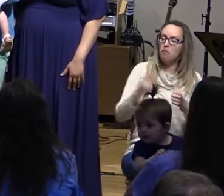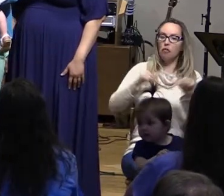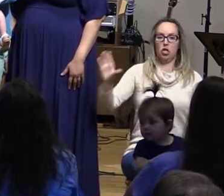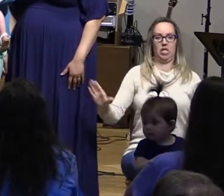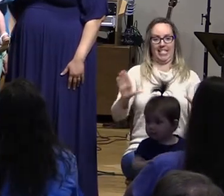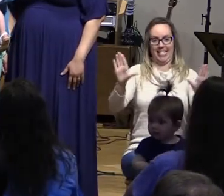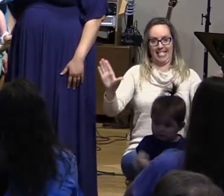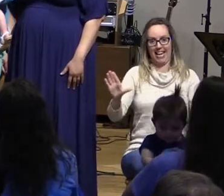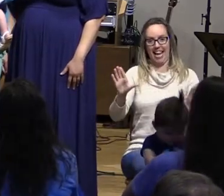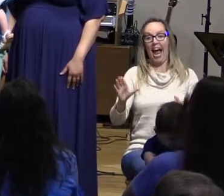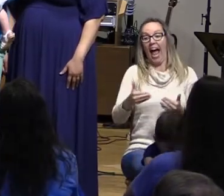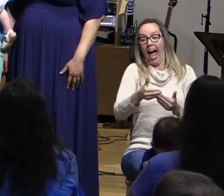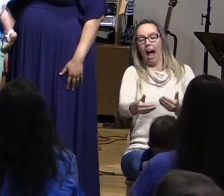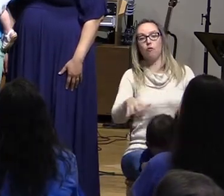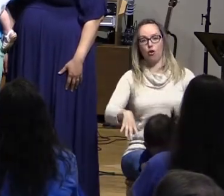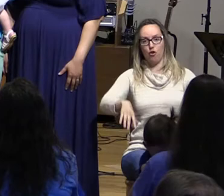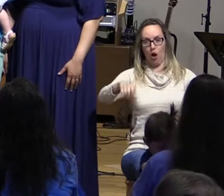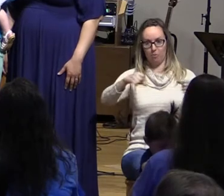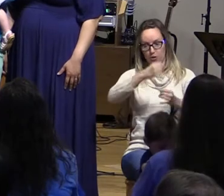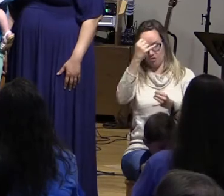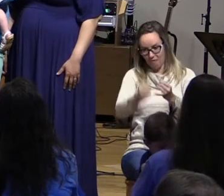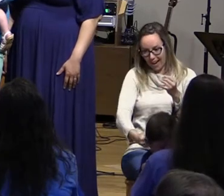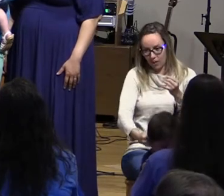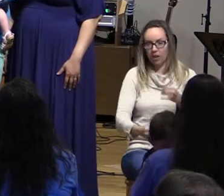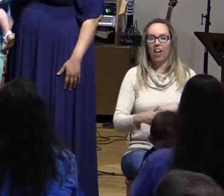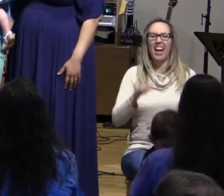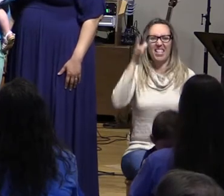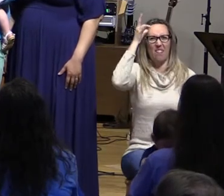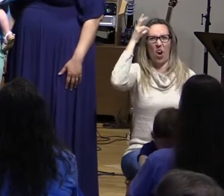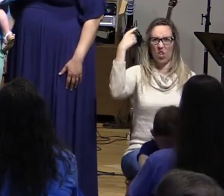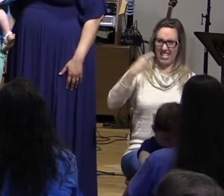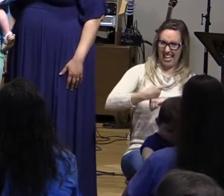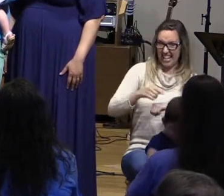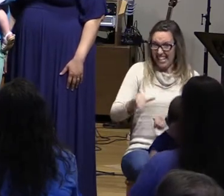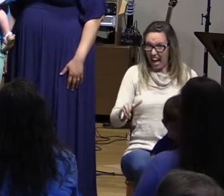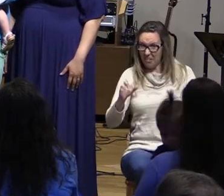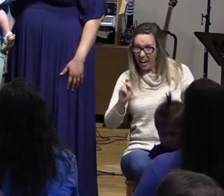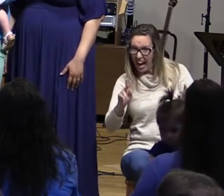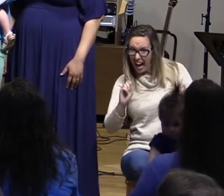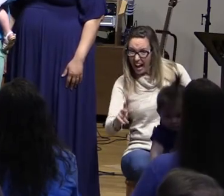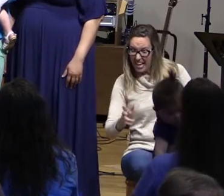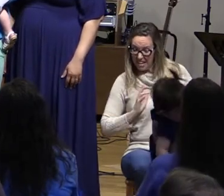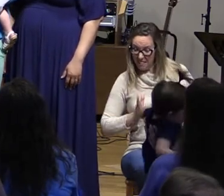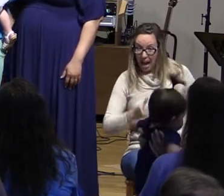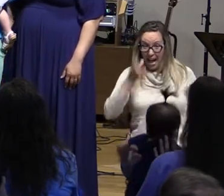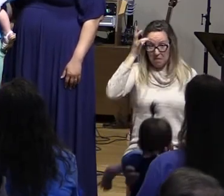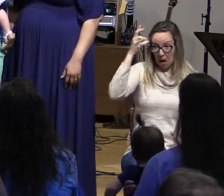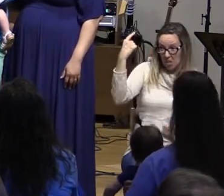that we can after her adoption, but that's Father's Day. Is that okay?